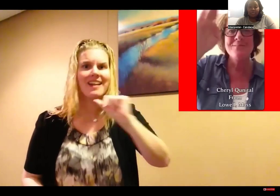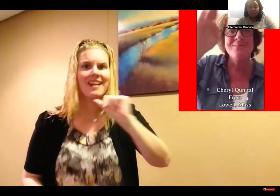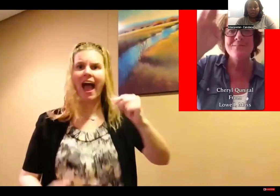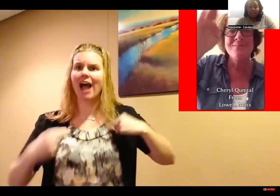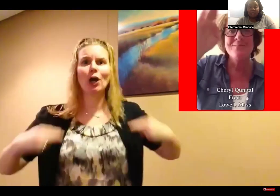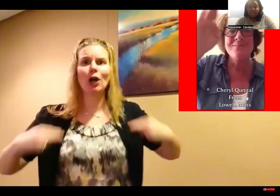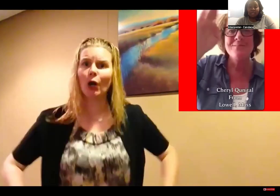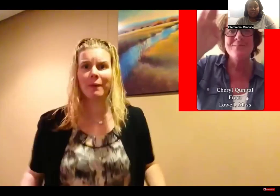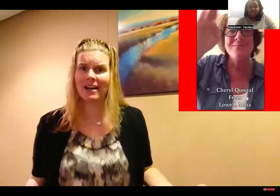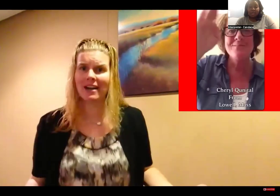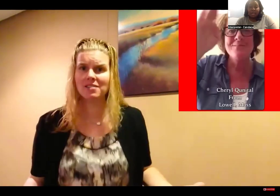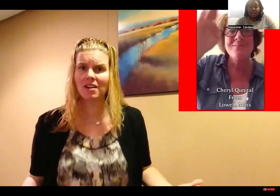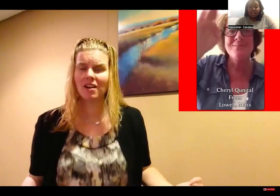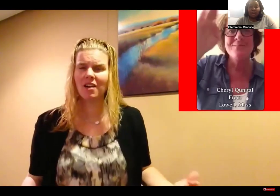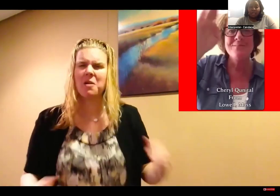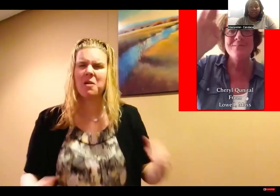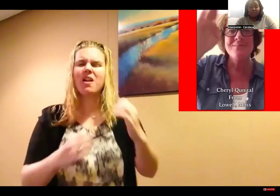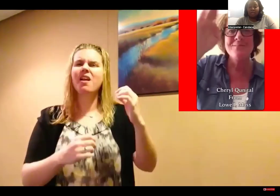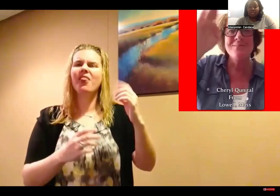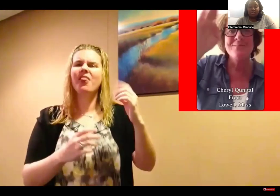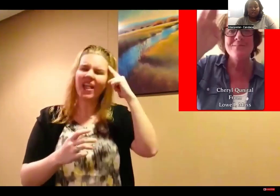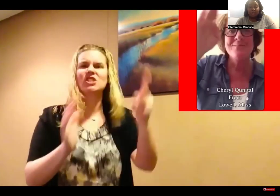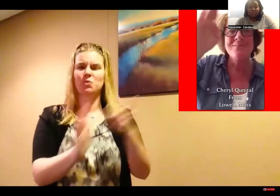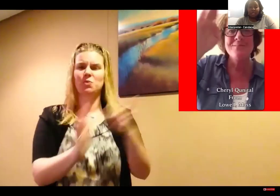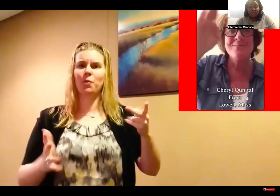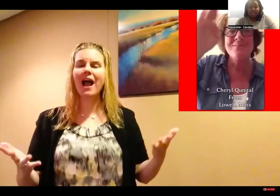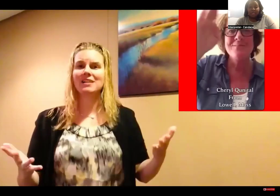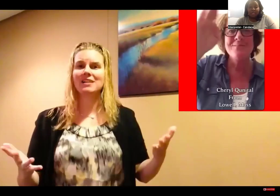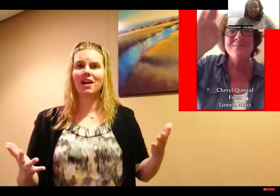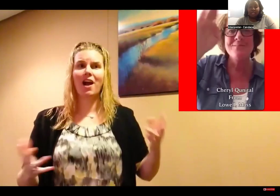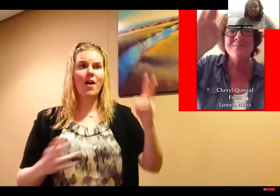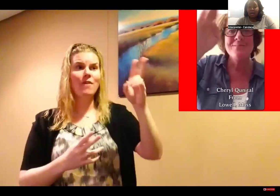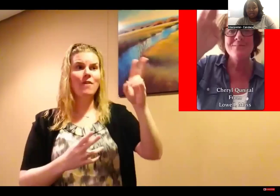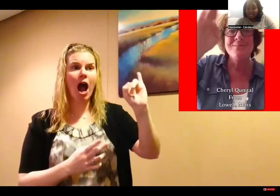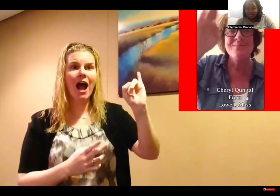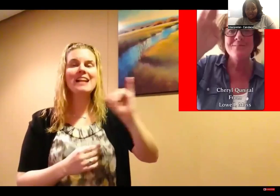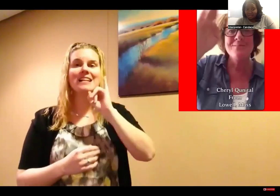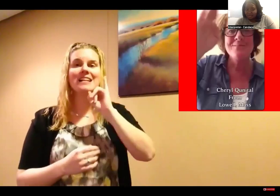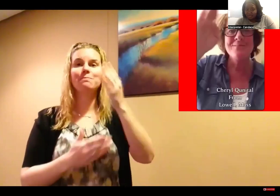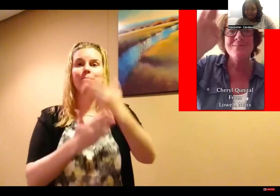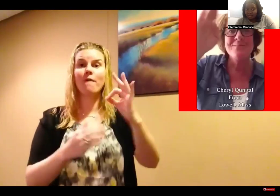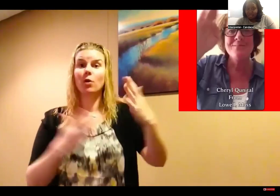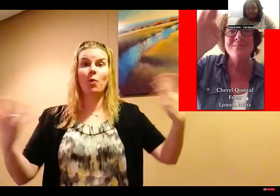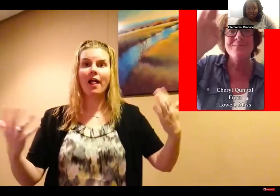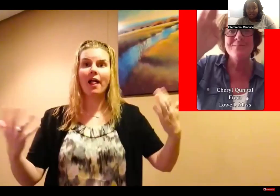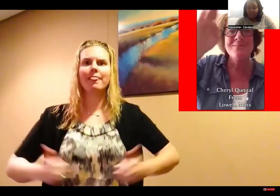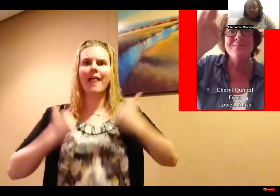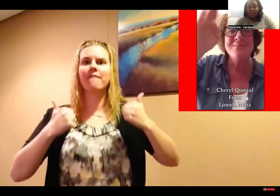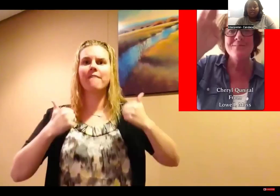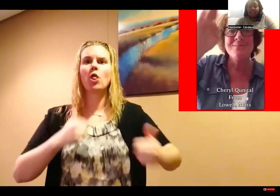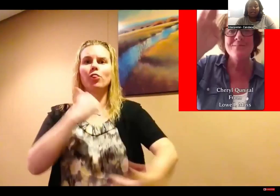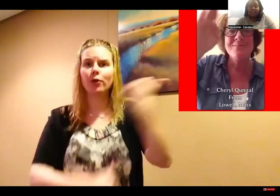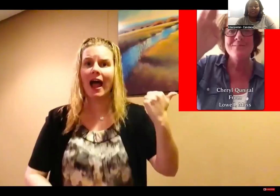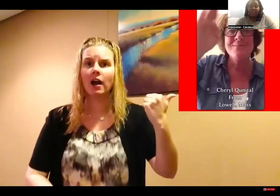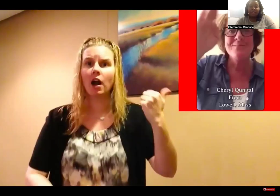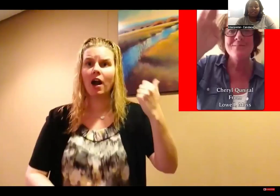some of its robots, all of its robots, and they're not human. Think twice of